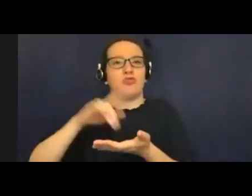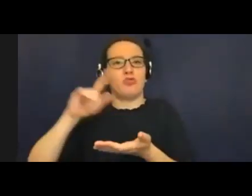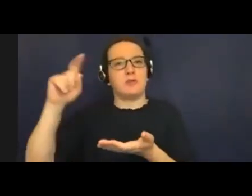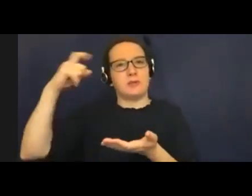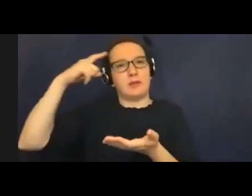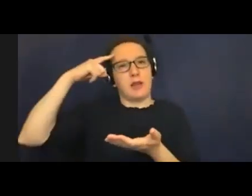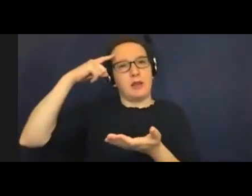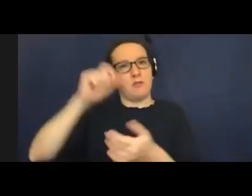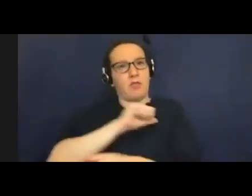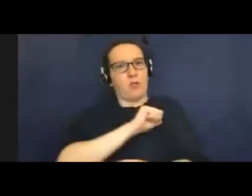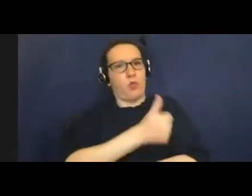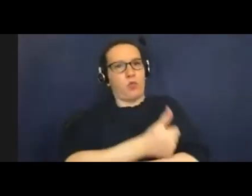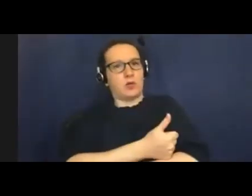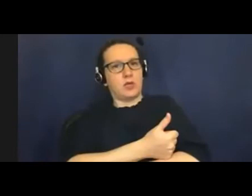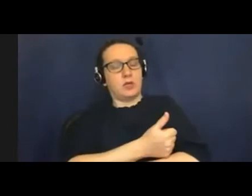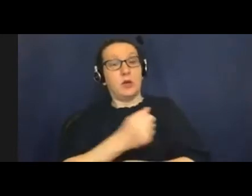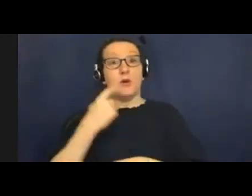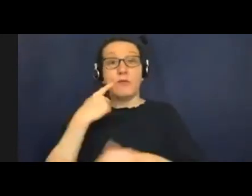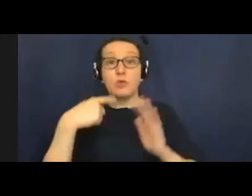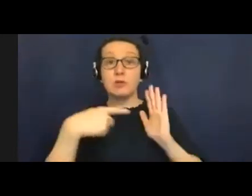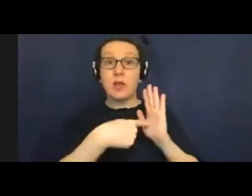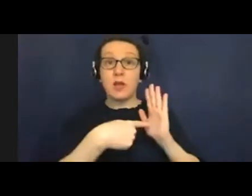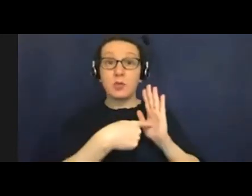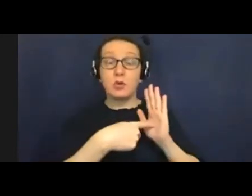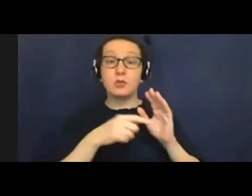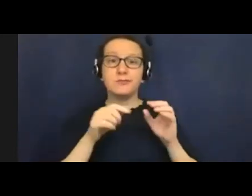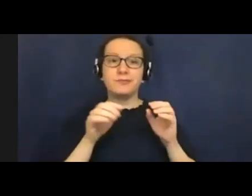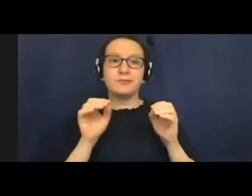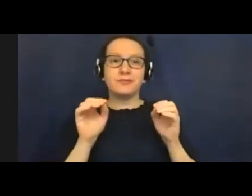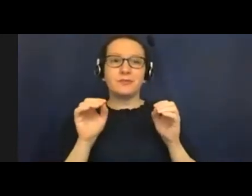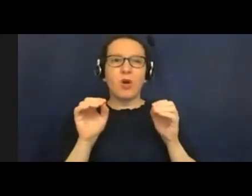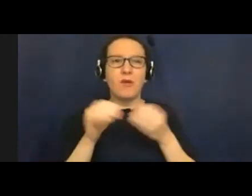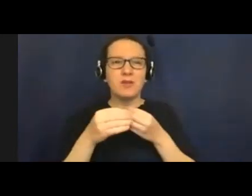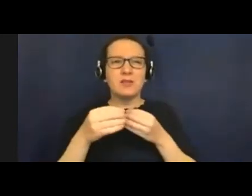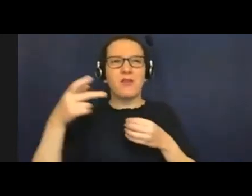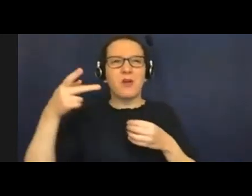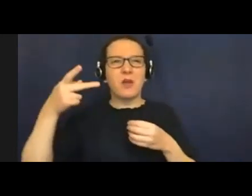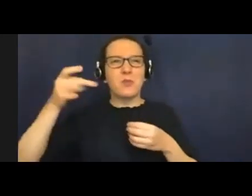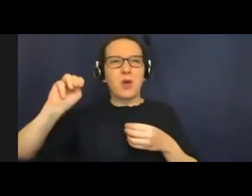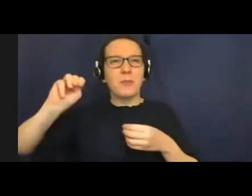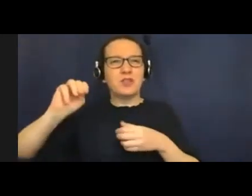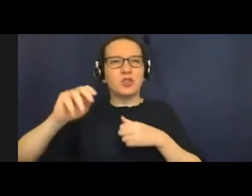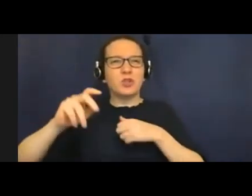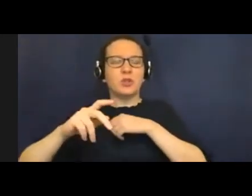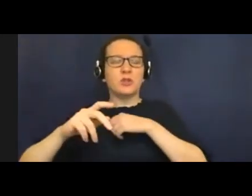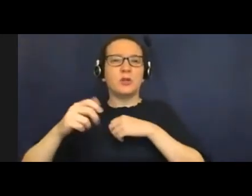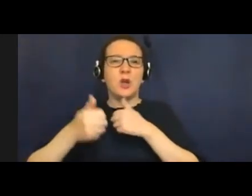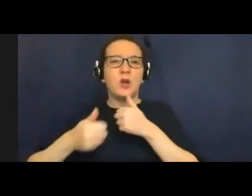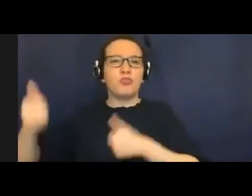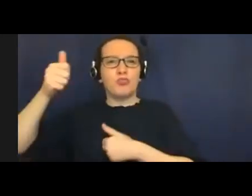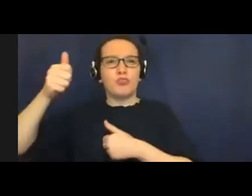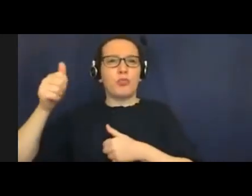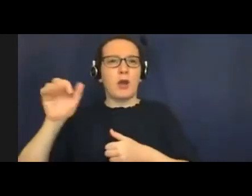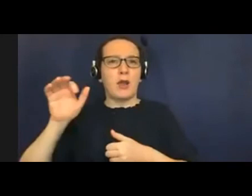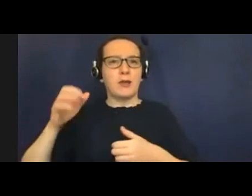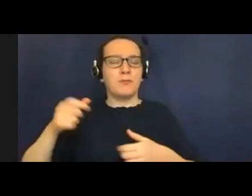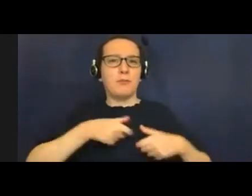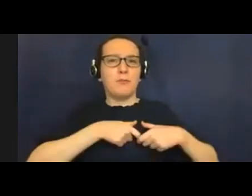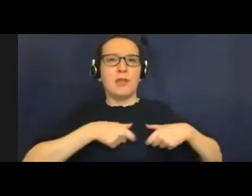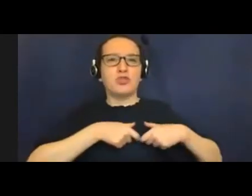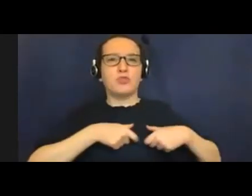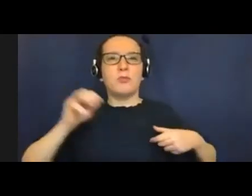example, Office of Vice Prime Minister on European Integration, Ukrainian Cultural